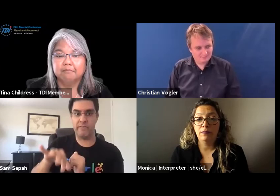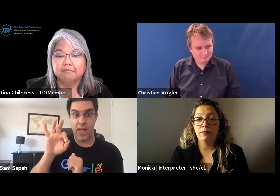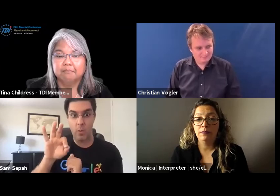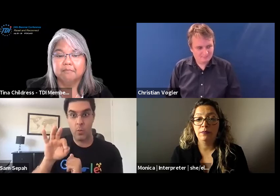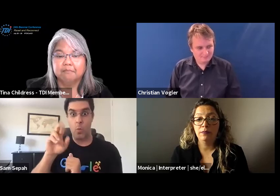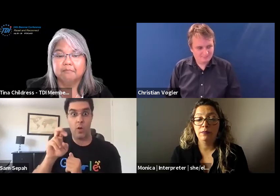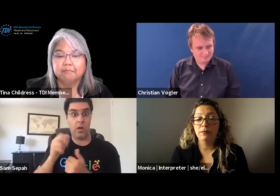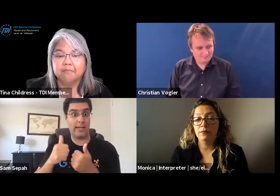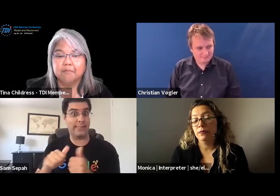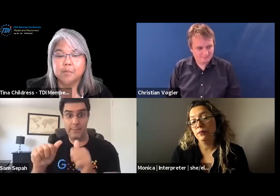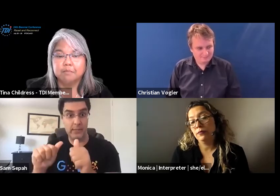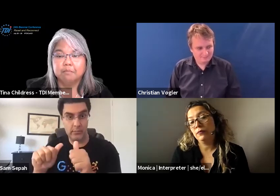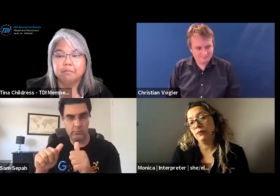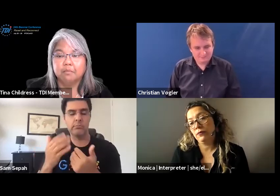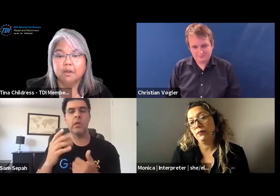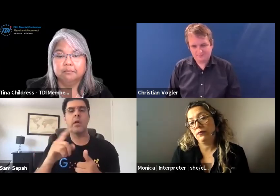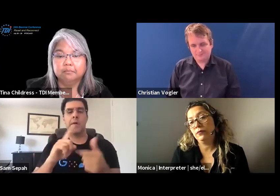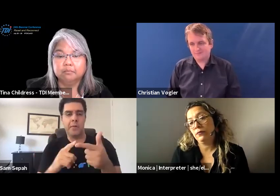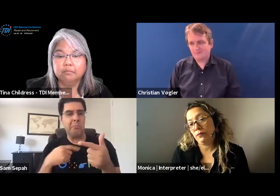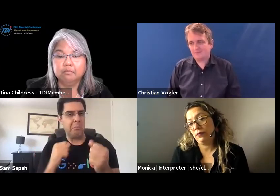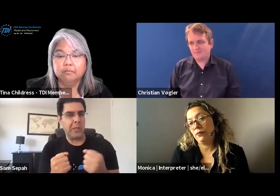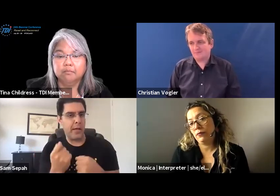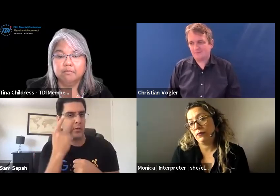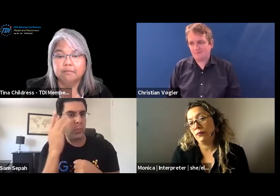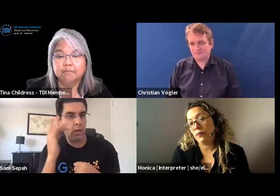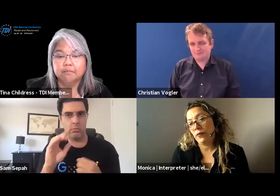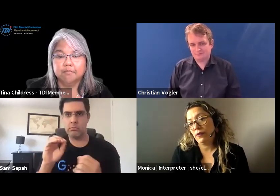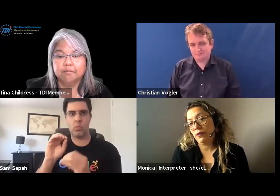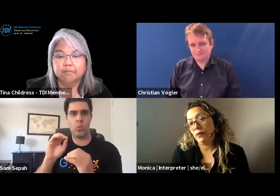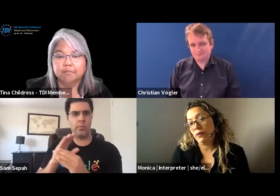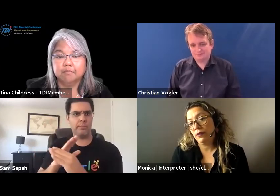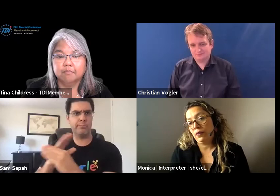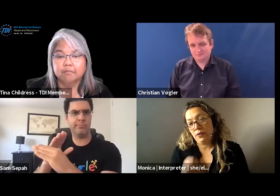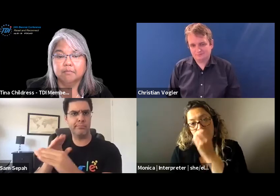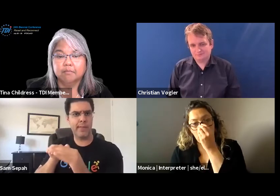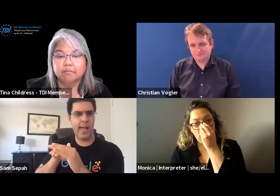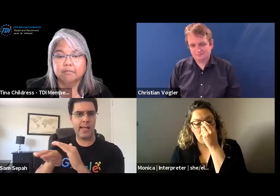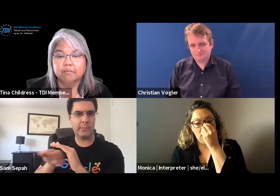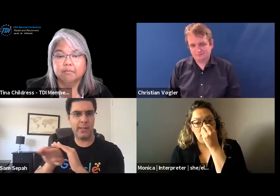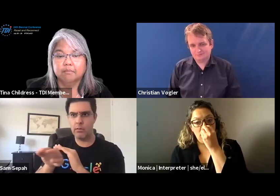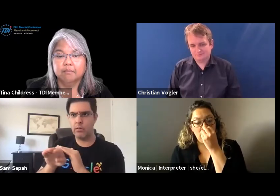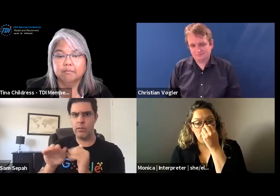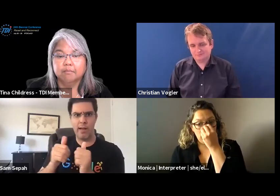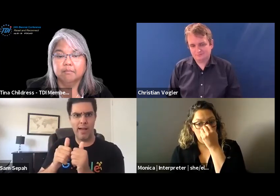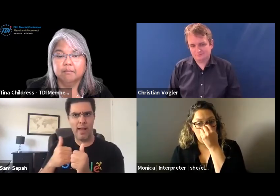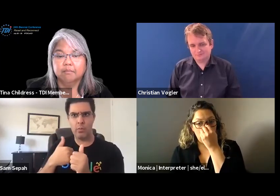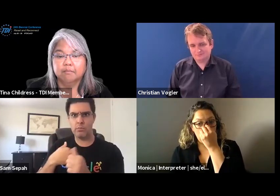just hasn't been found or identified or even attempted. And then secondly, I can understand why there's no barrier